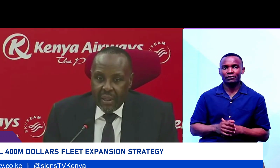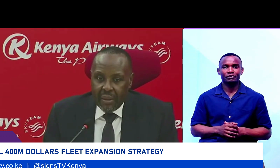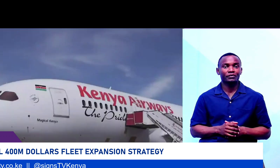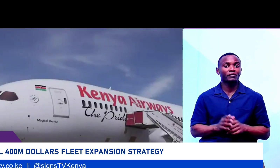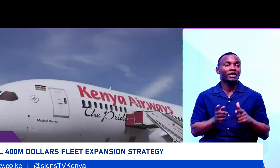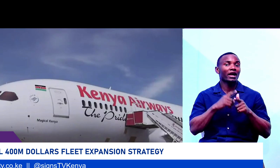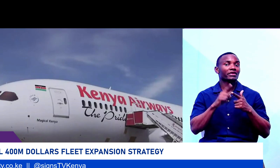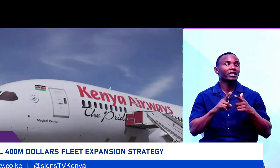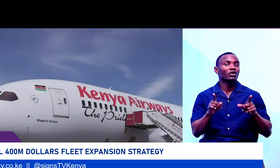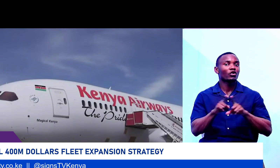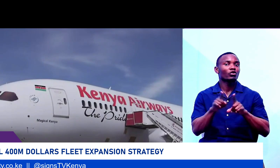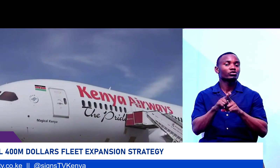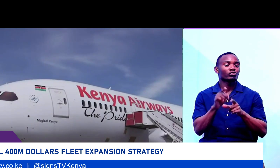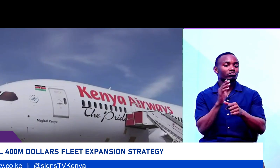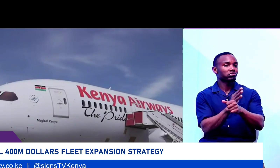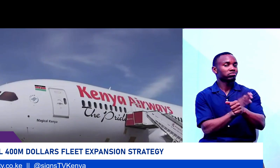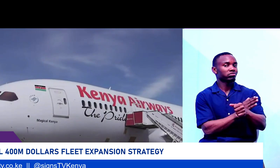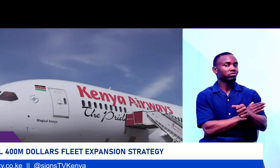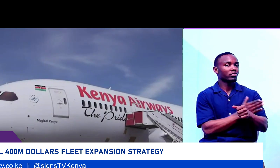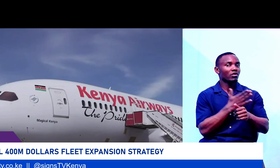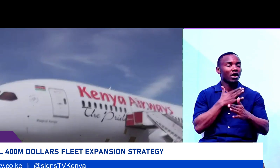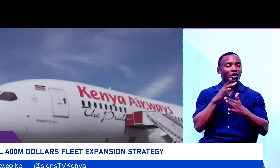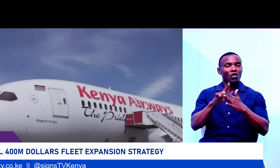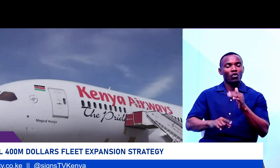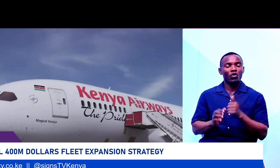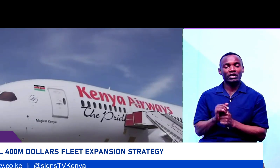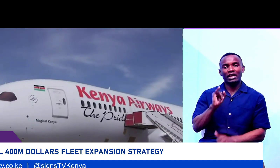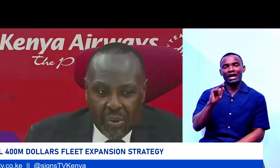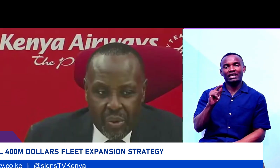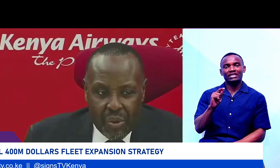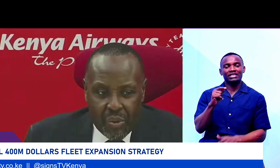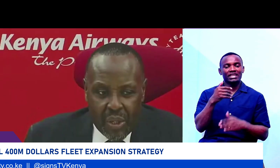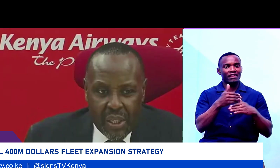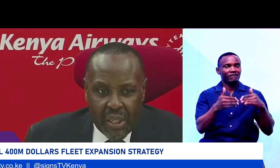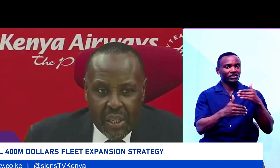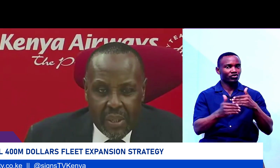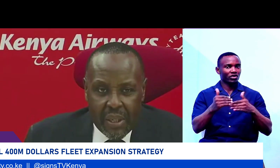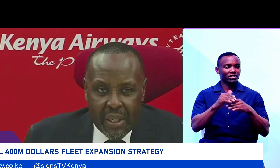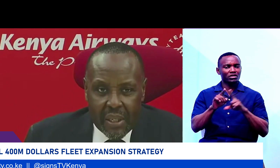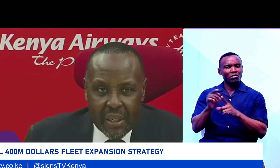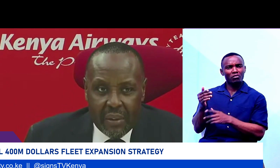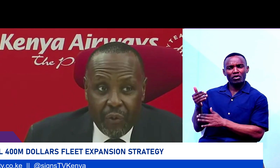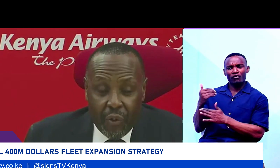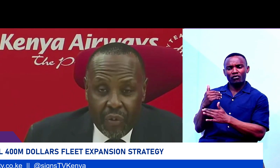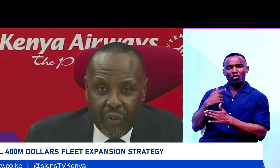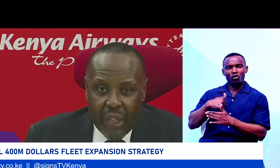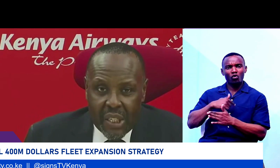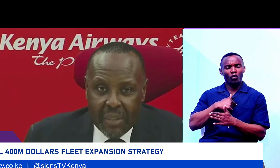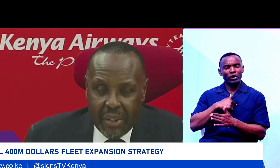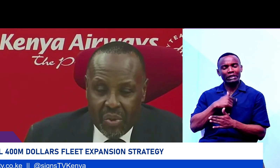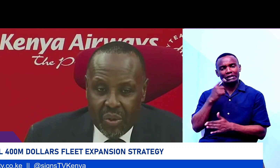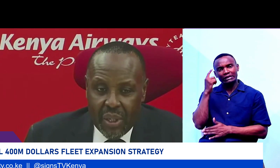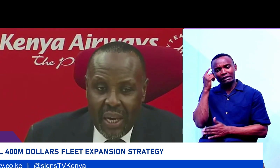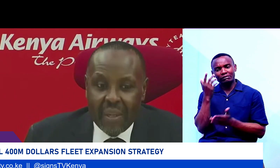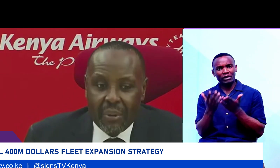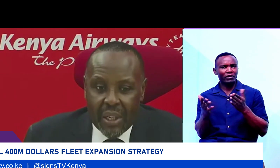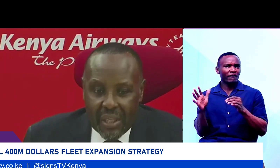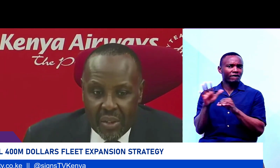also to improve our IT infrastructure. Our initial assumptions, we estimate that the full fleet expansion and modernization